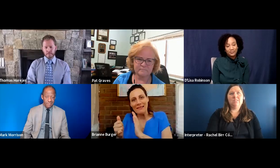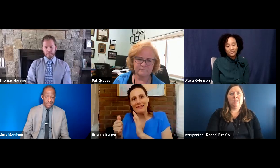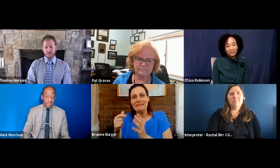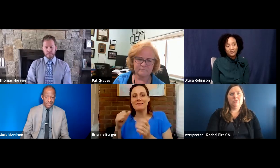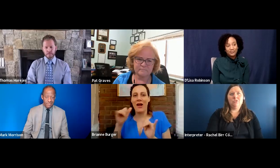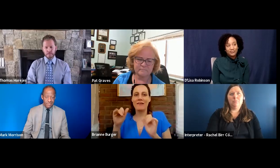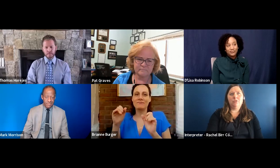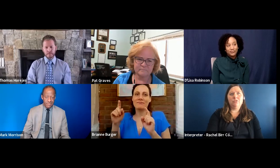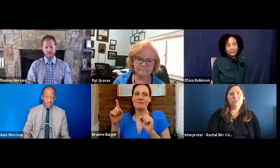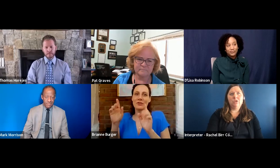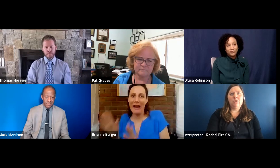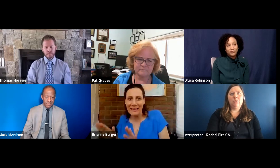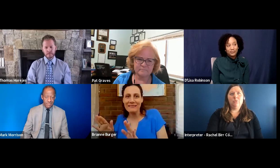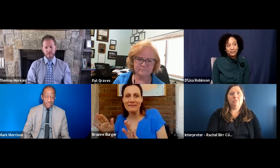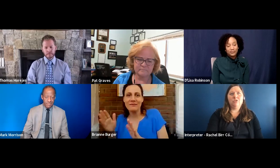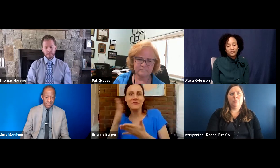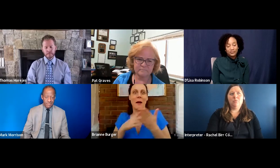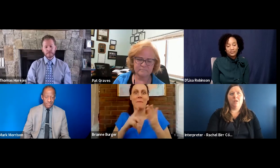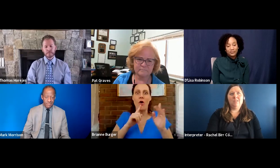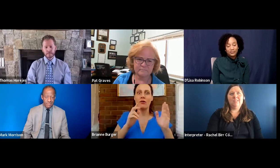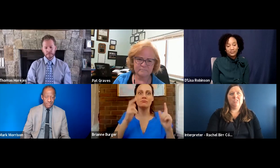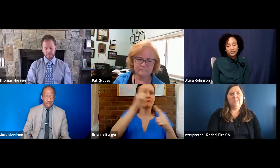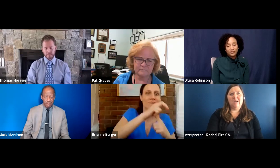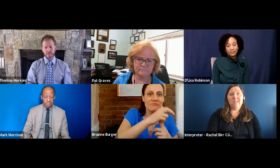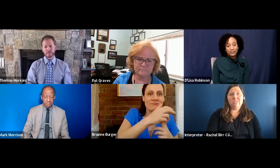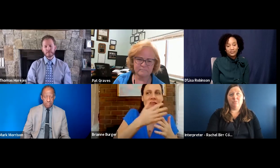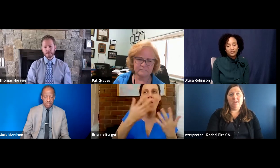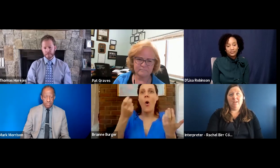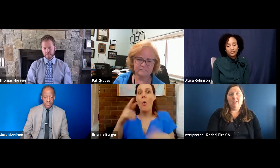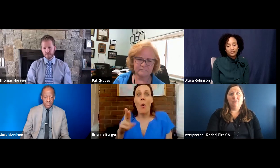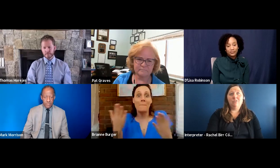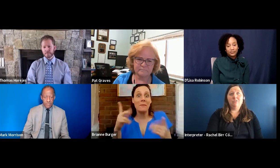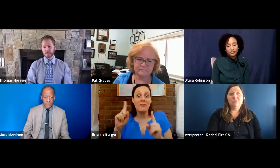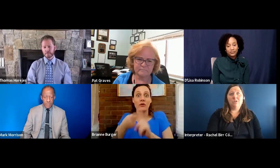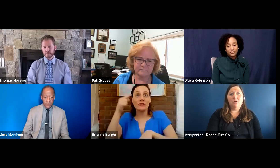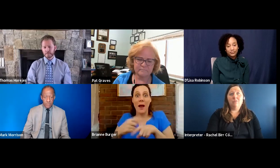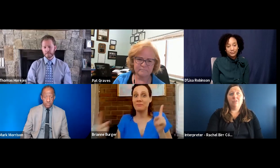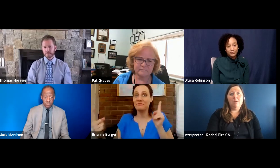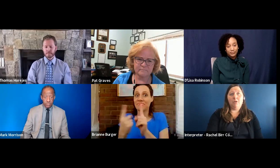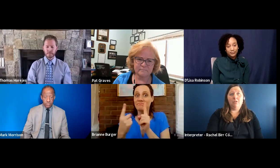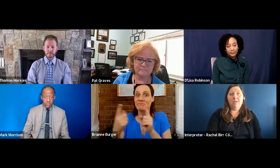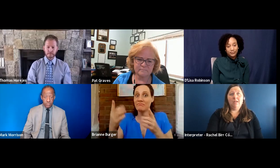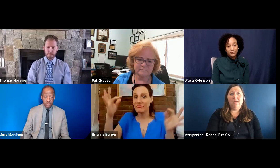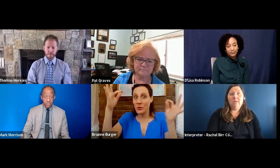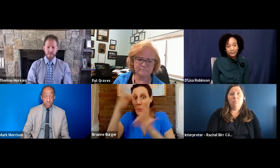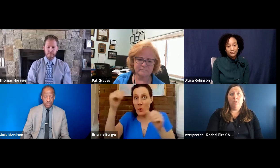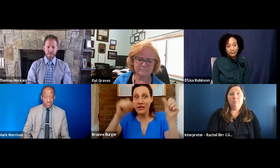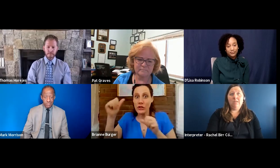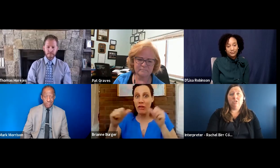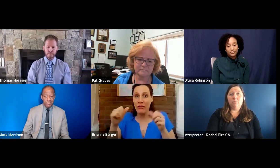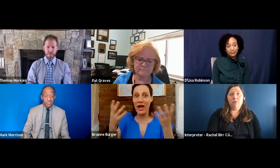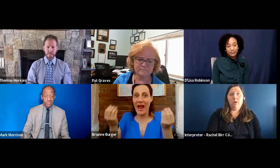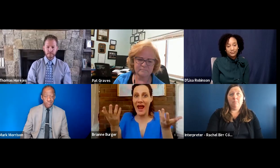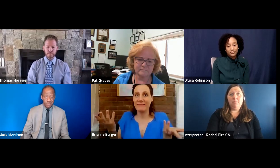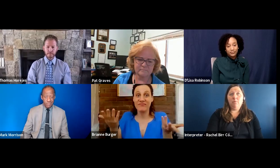so there are some interpreters who their interpreting quality is just not as great, and others are phenomenal. And we meet